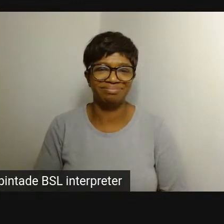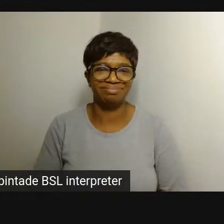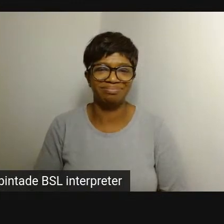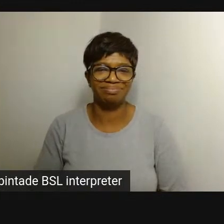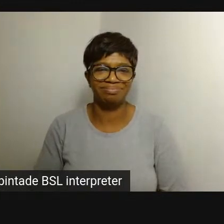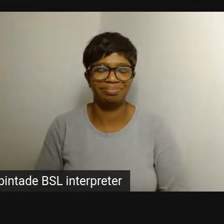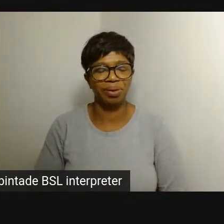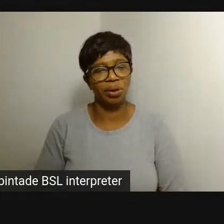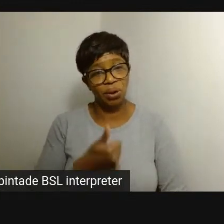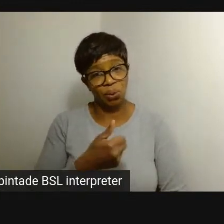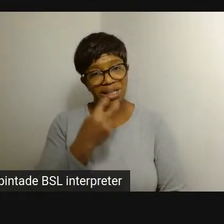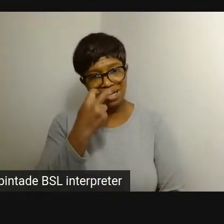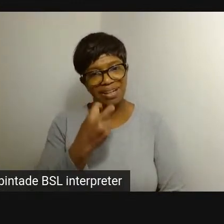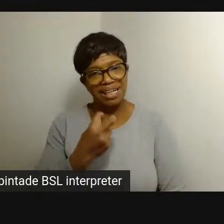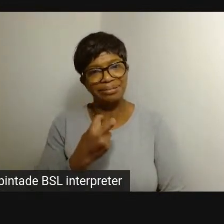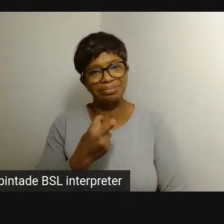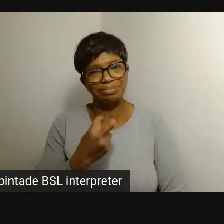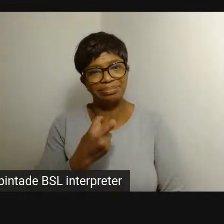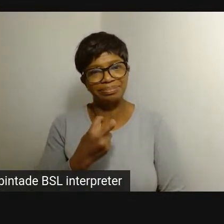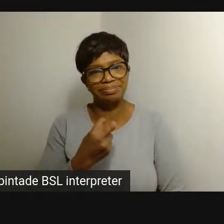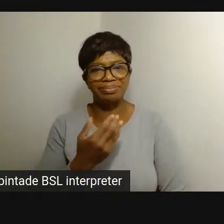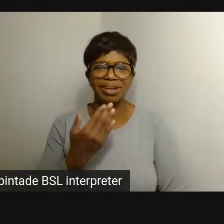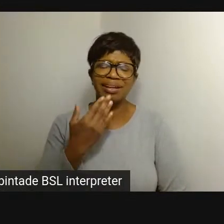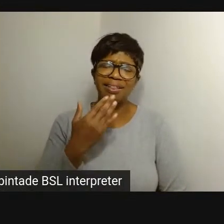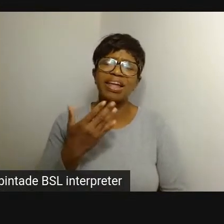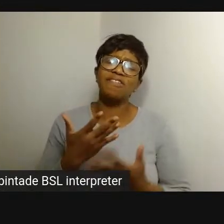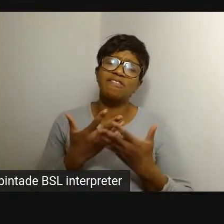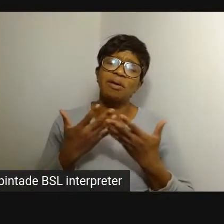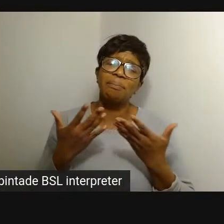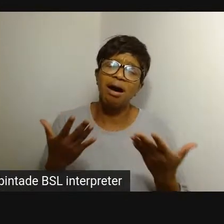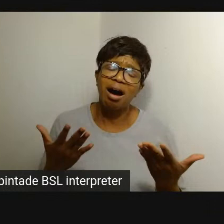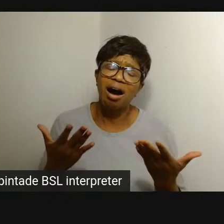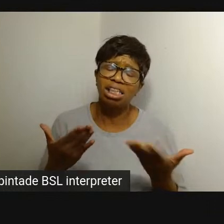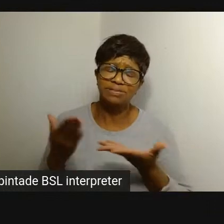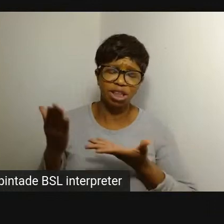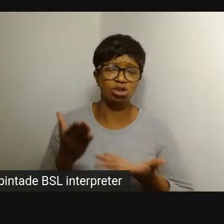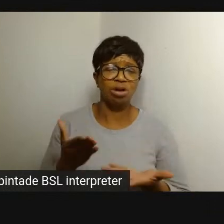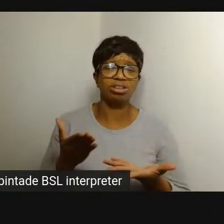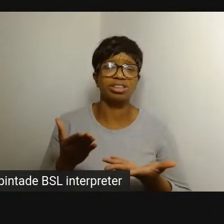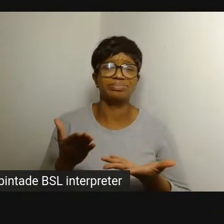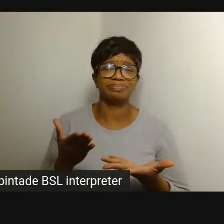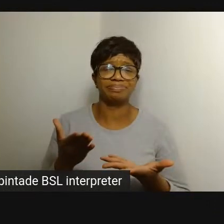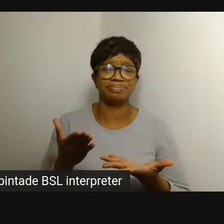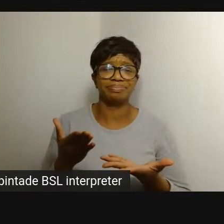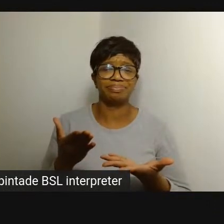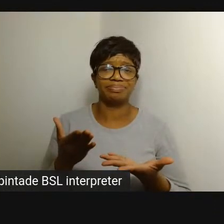Good evening. Thank you very much for that introduction.